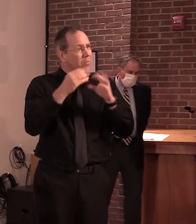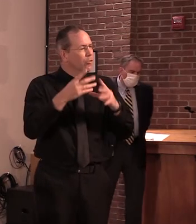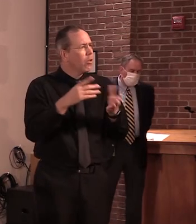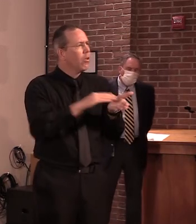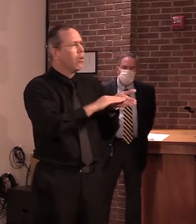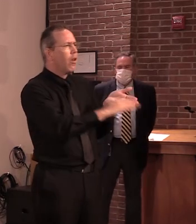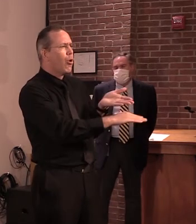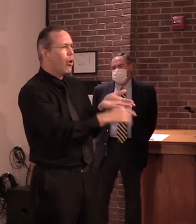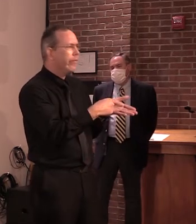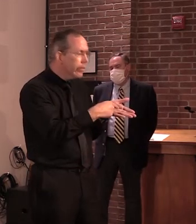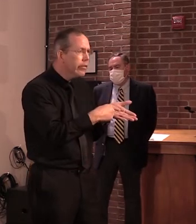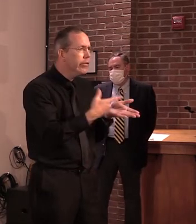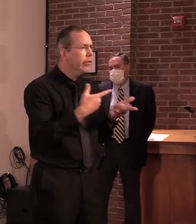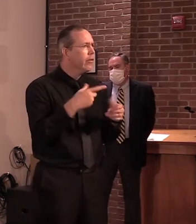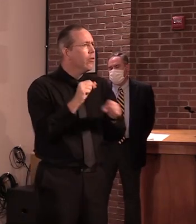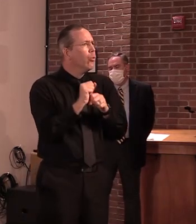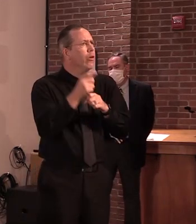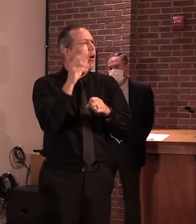being done to